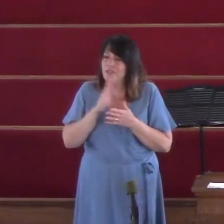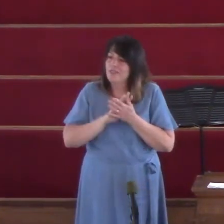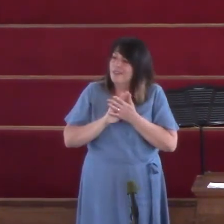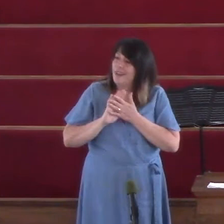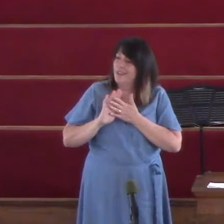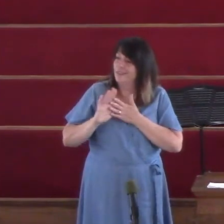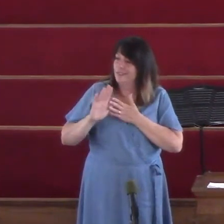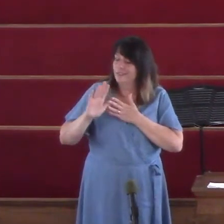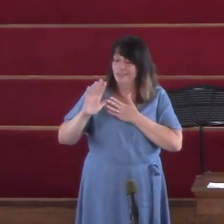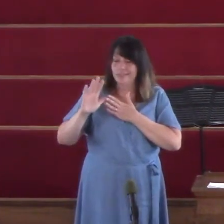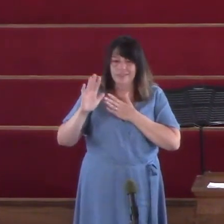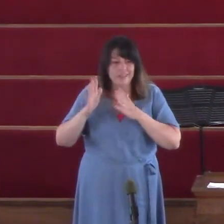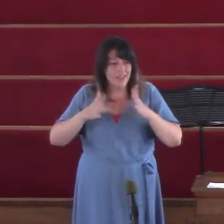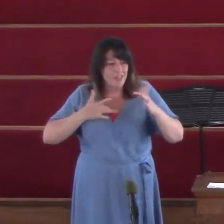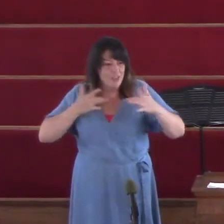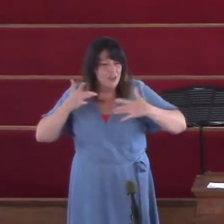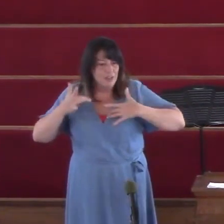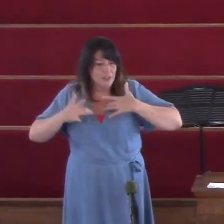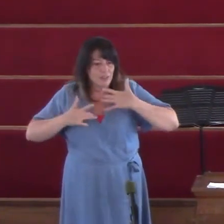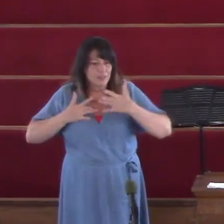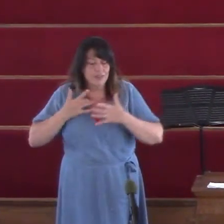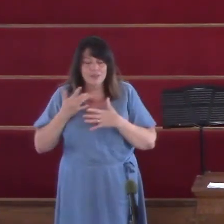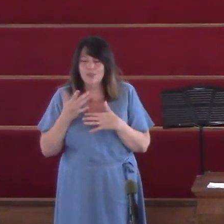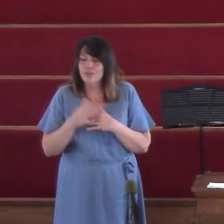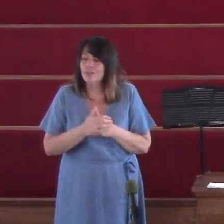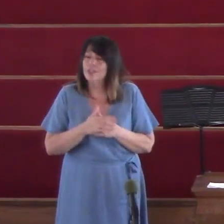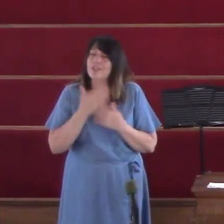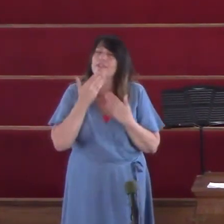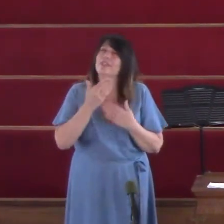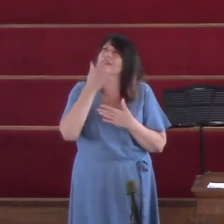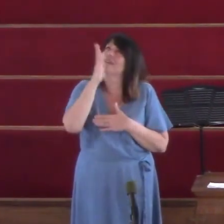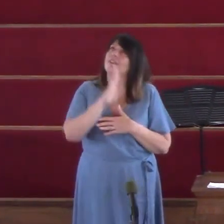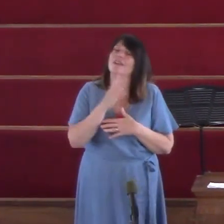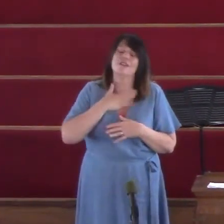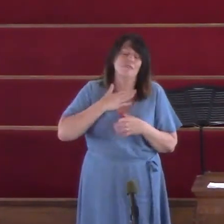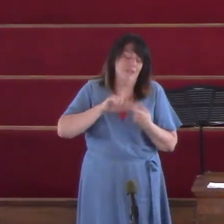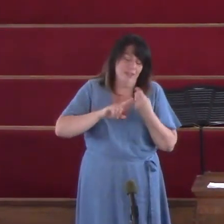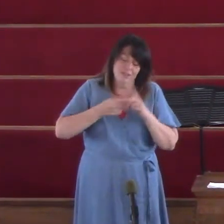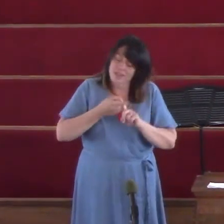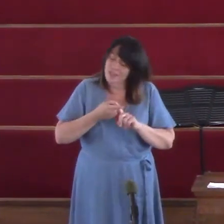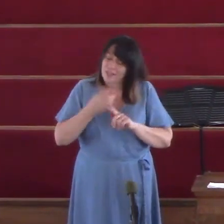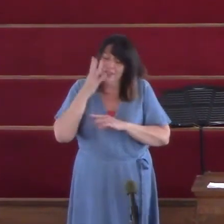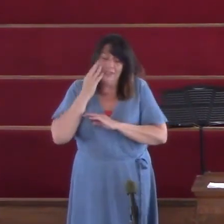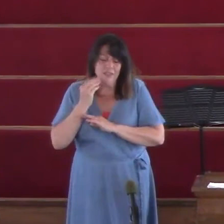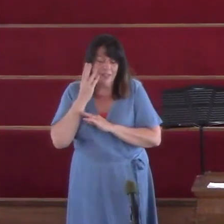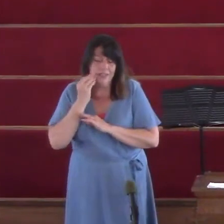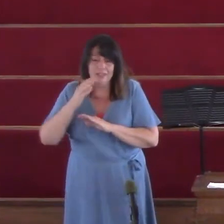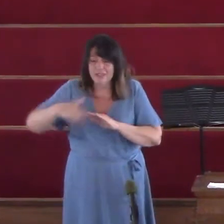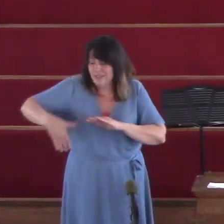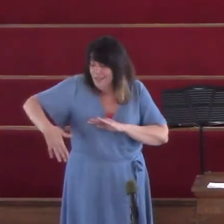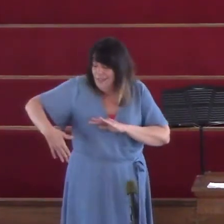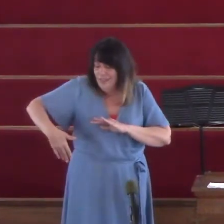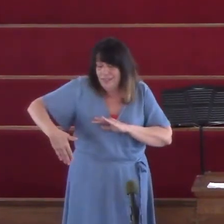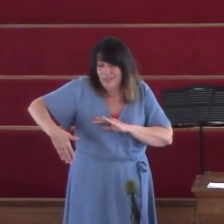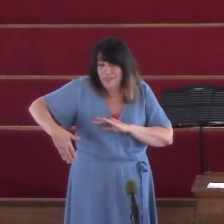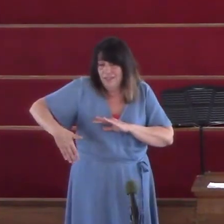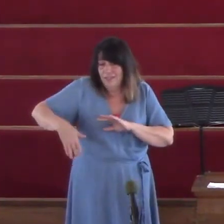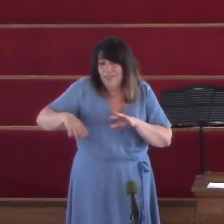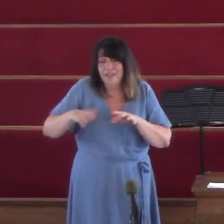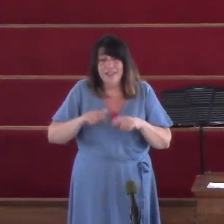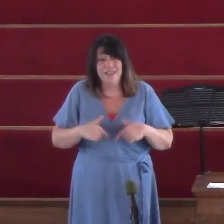song. And the joy, thank God, that, my friend, we hadn't experienced so much in our life.